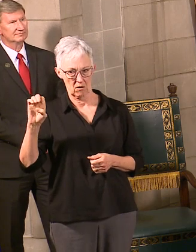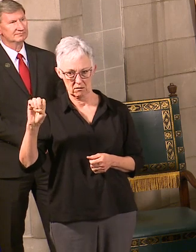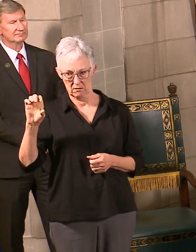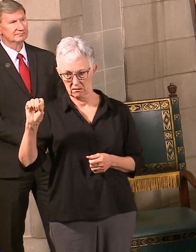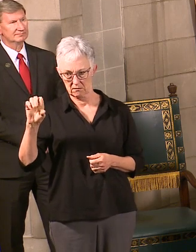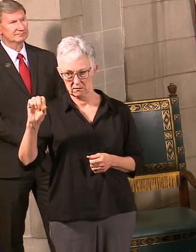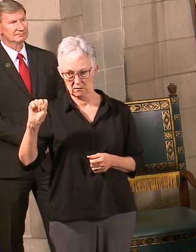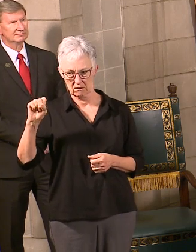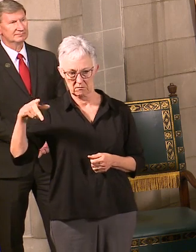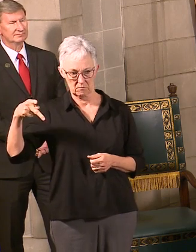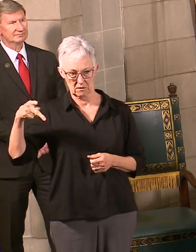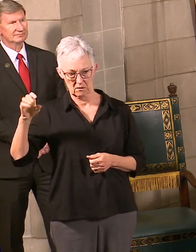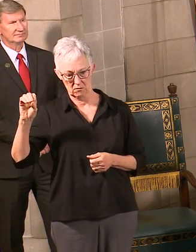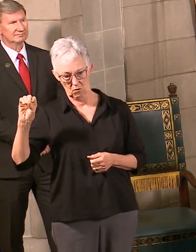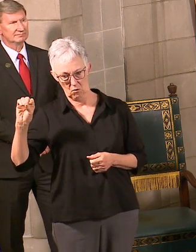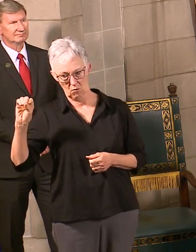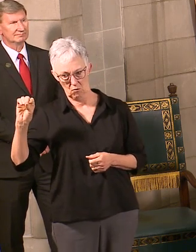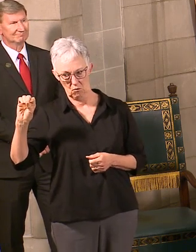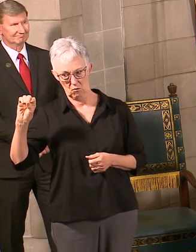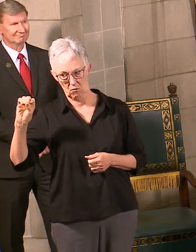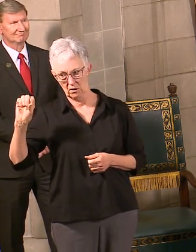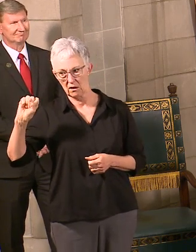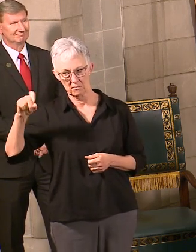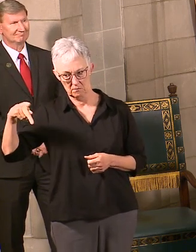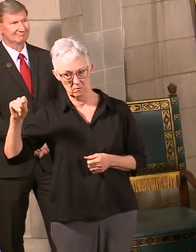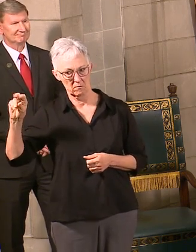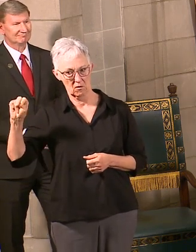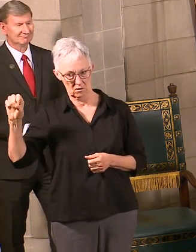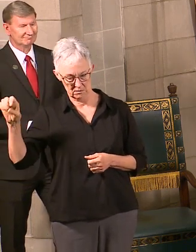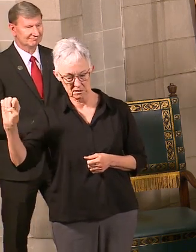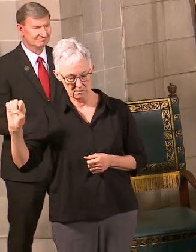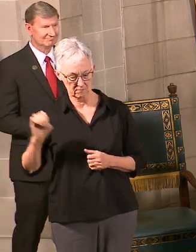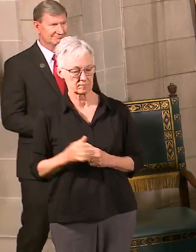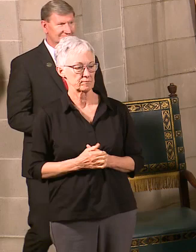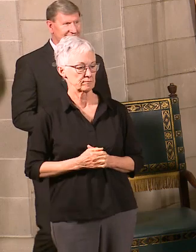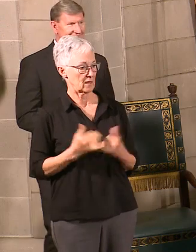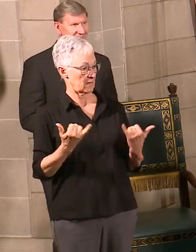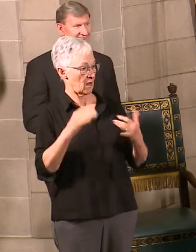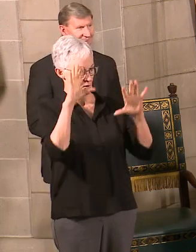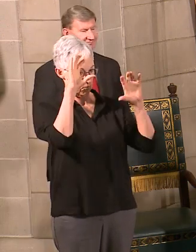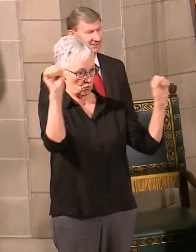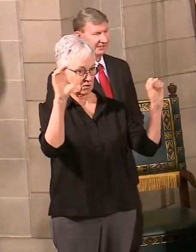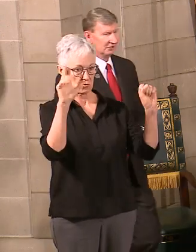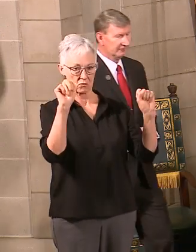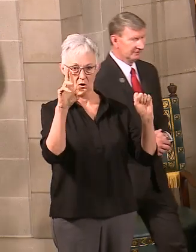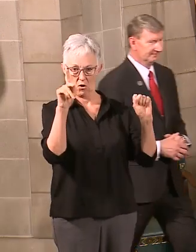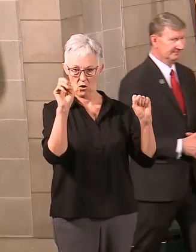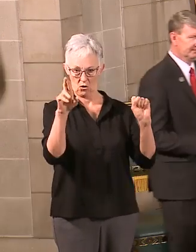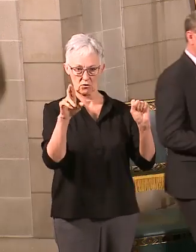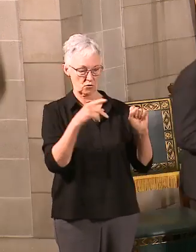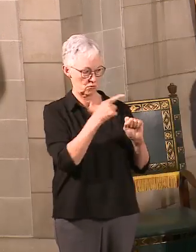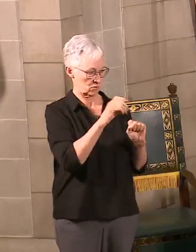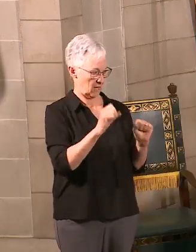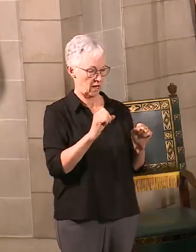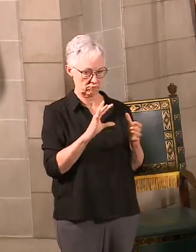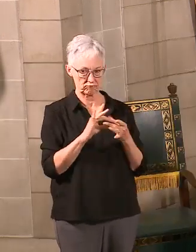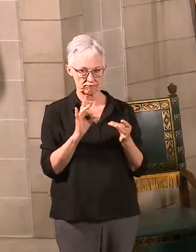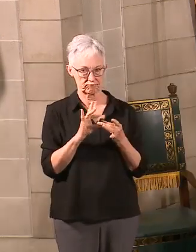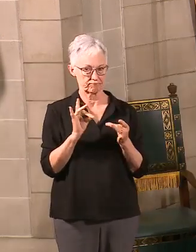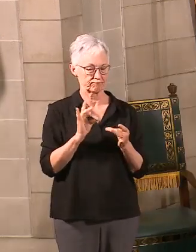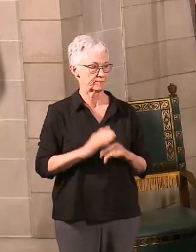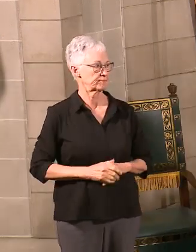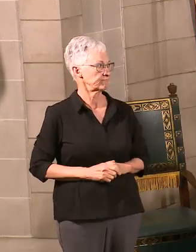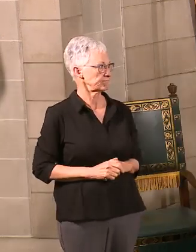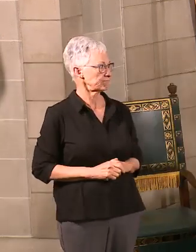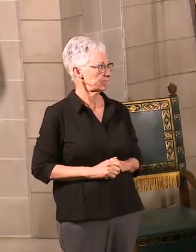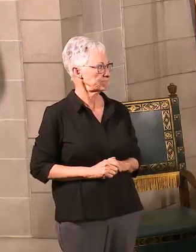cpar.unomaha.nebusInessresponse. So Nebraska Business Response, any business response. With that, President Carter, I'm going to go turn it over to you to say a few words. Thank you, Governor. Good